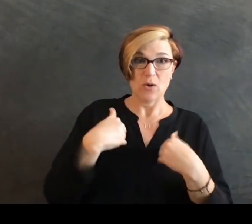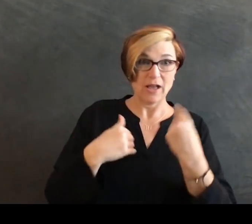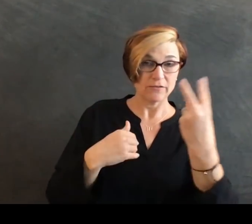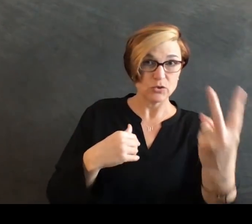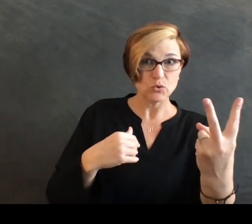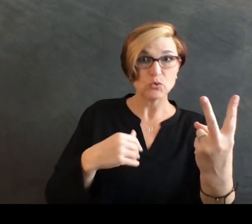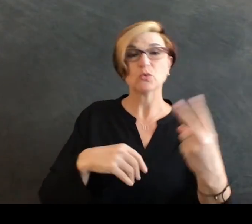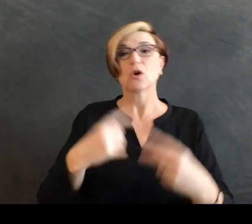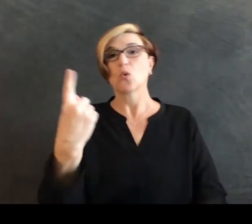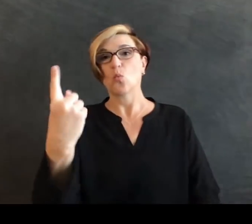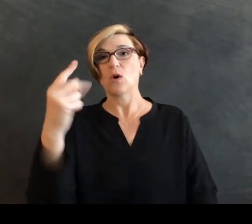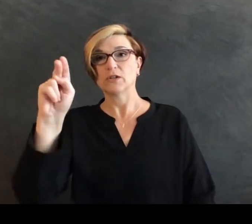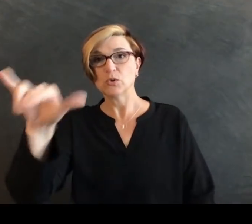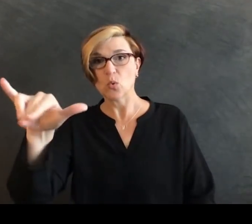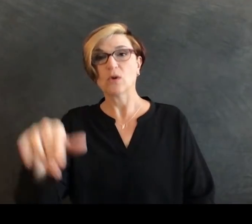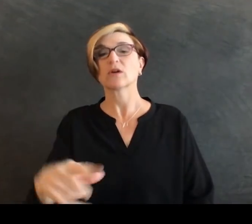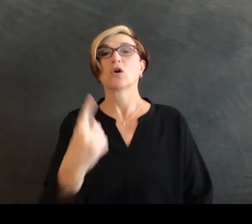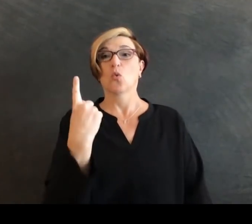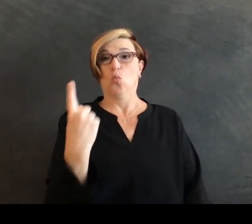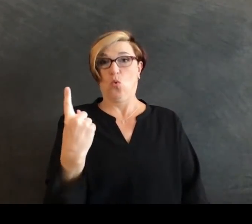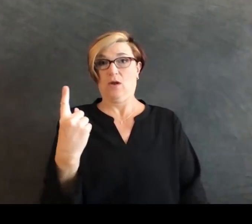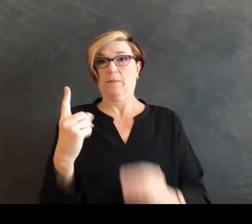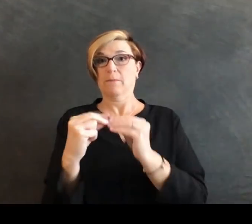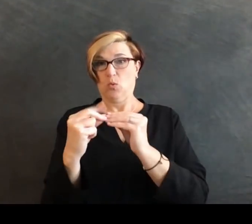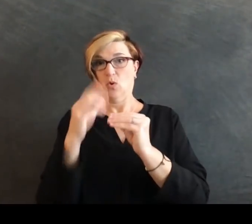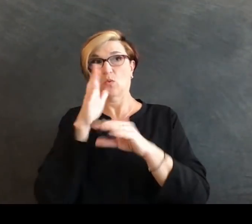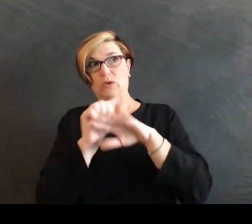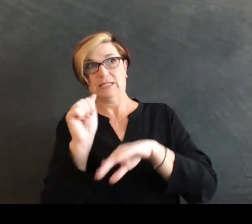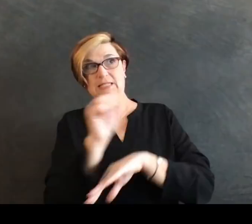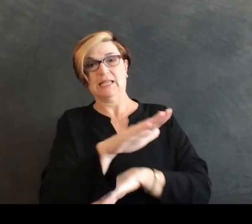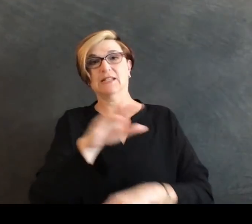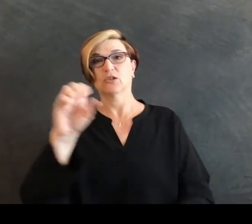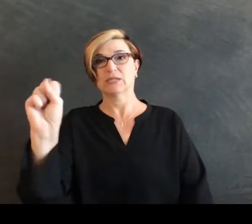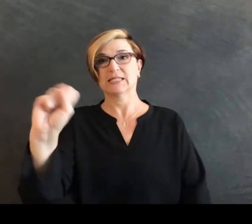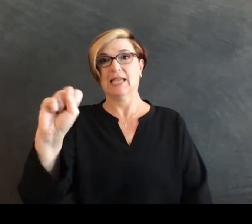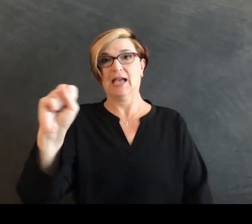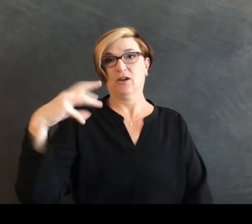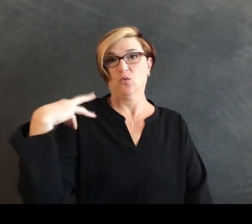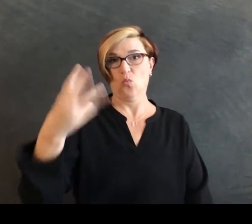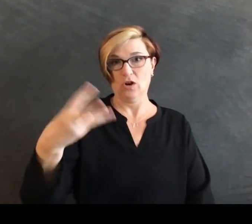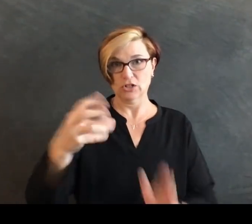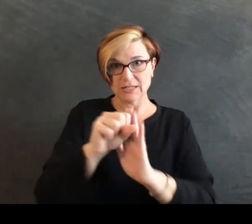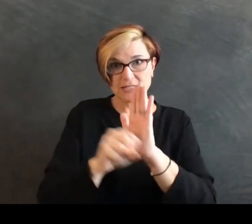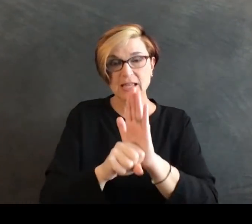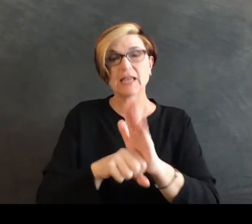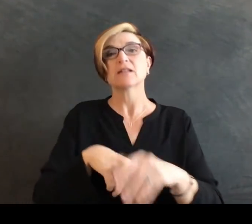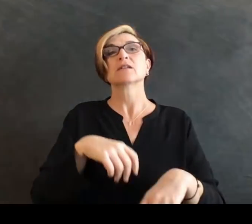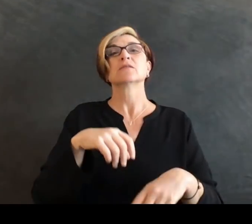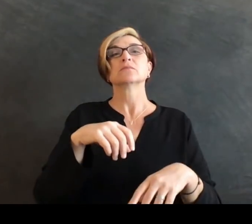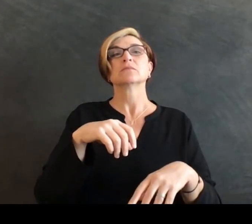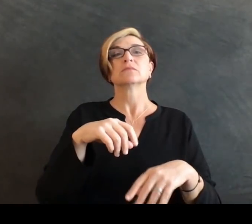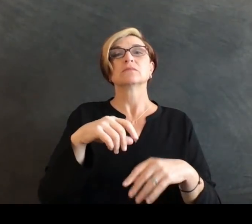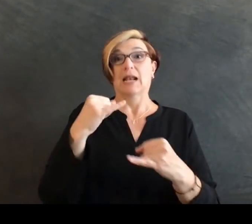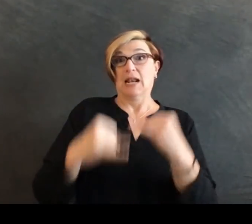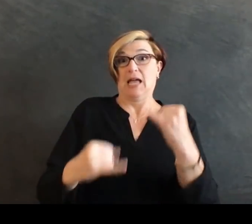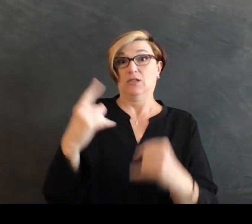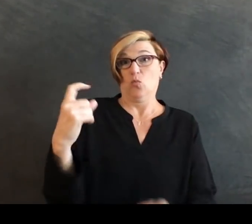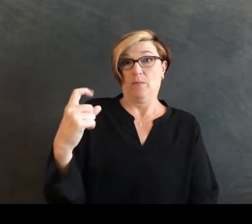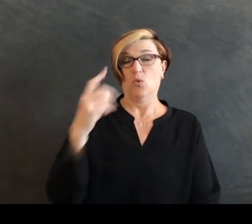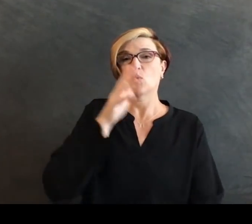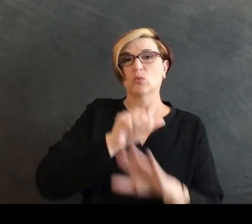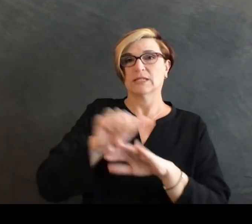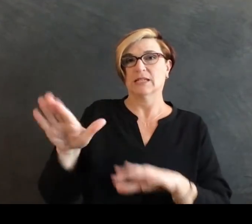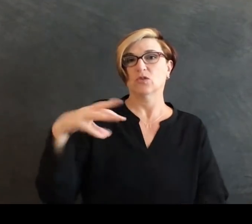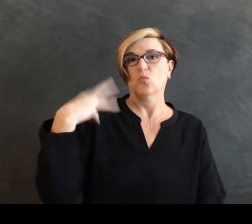to Seattle, Washington, and also to Washington, D.C. So that's going to make a tremendous difference on